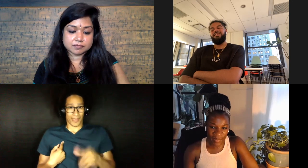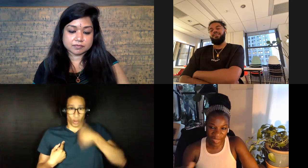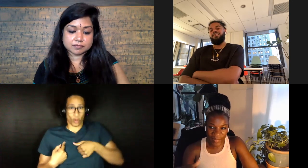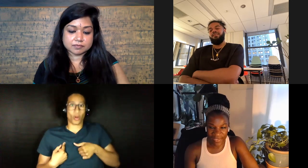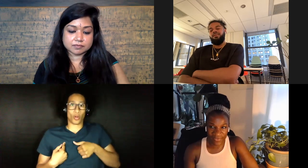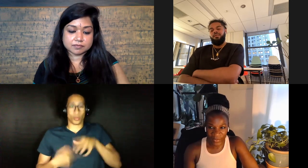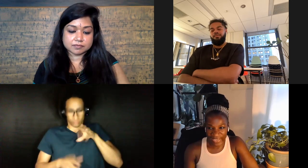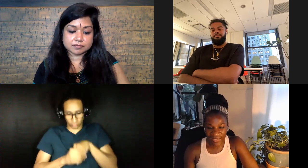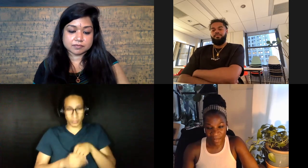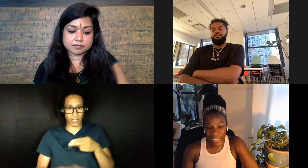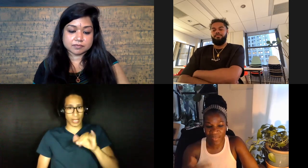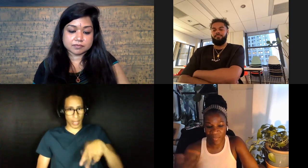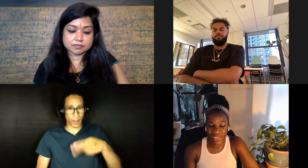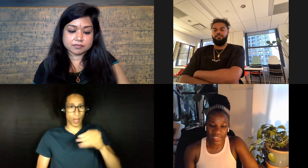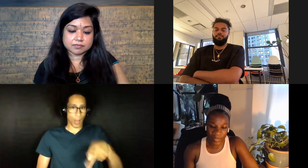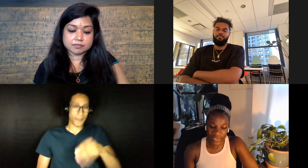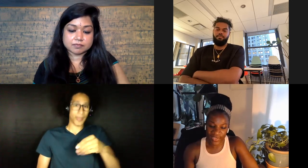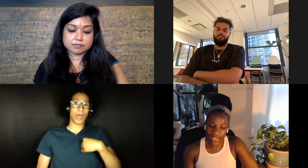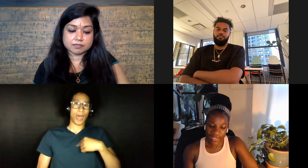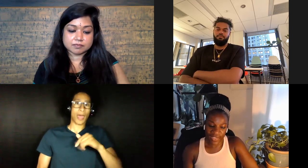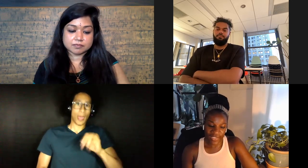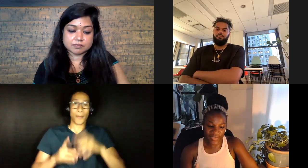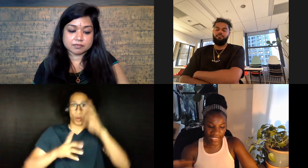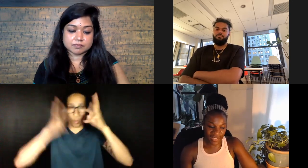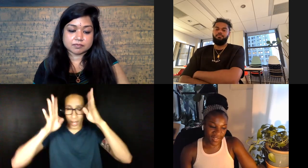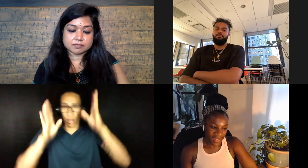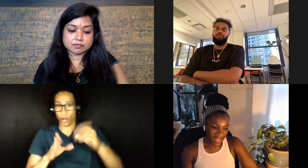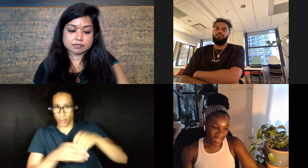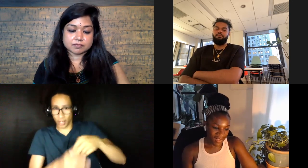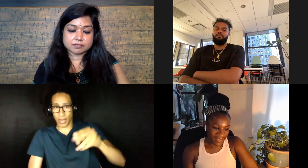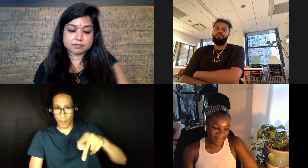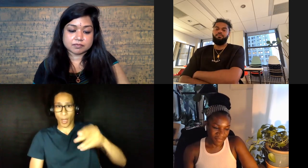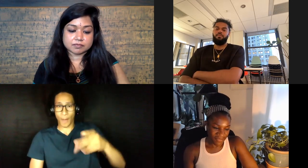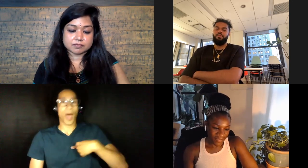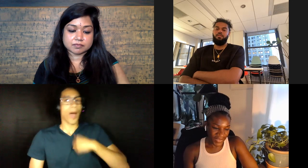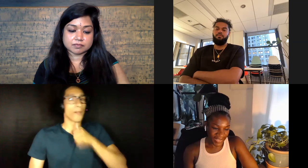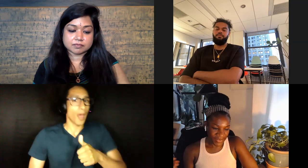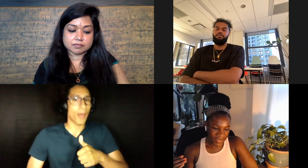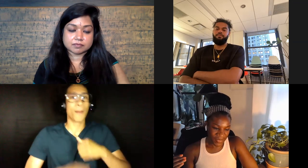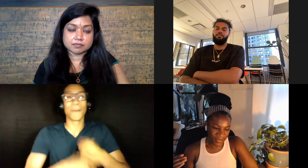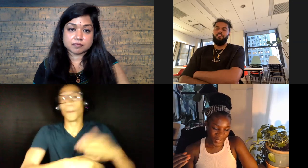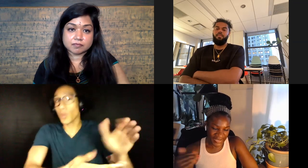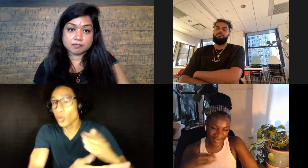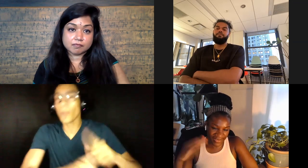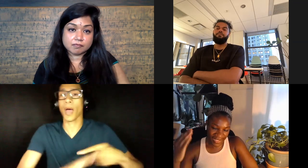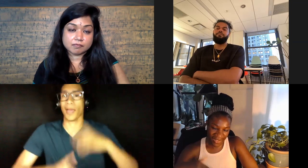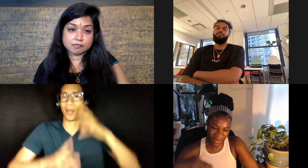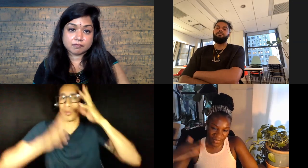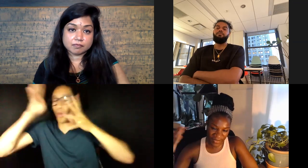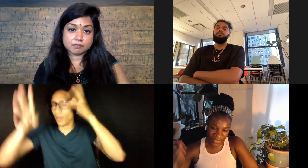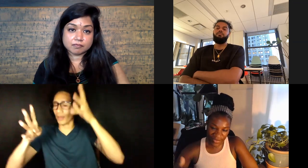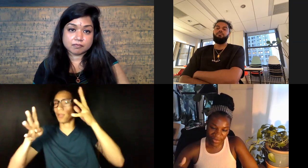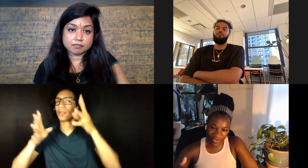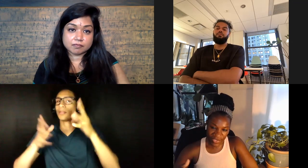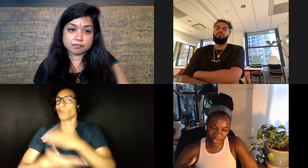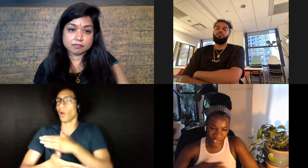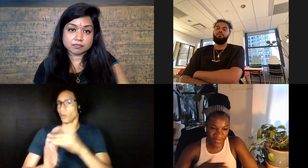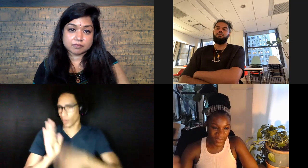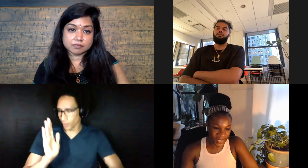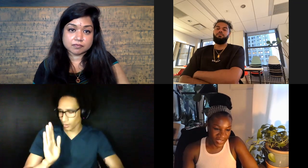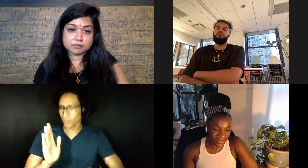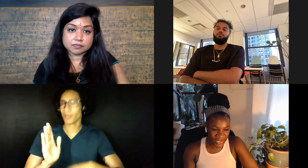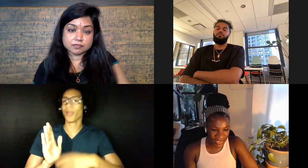I would definitely recommend that. And there's, you know, like a lot of like little pockets like around Richmond Hill, basically, um, that I'm sure like Anik